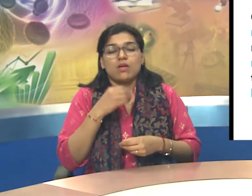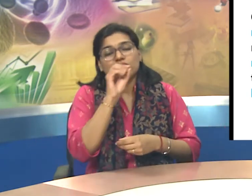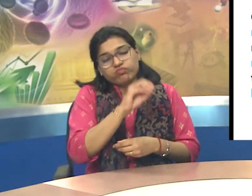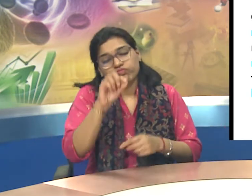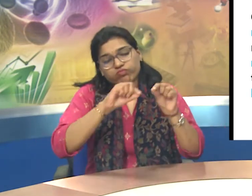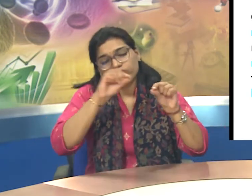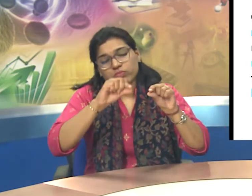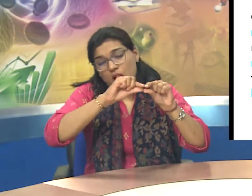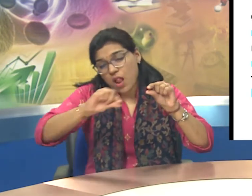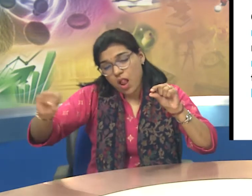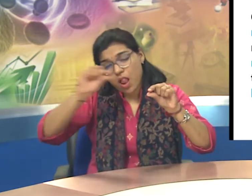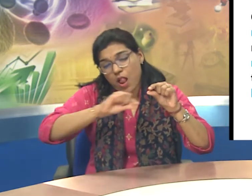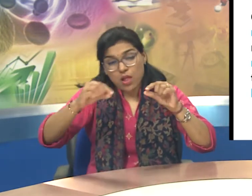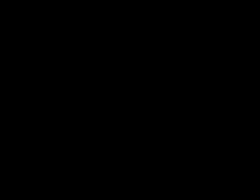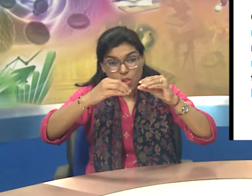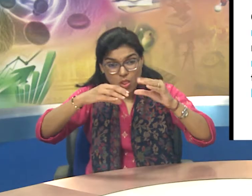on the basis